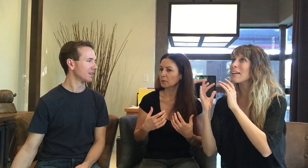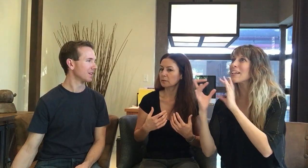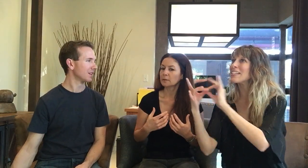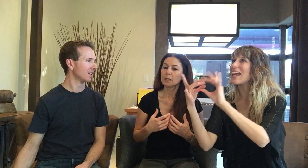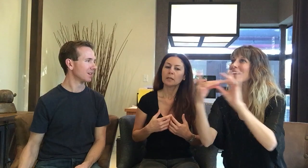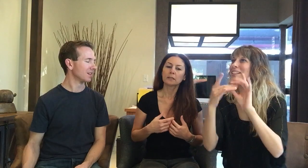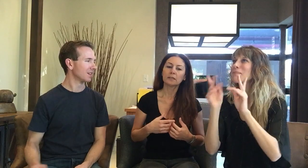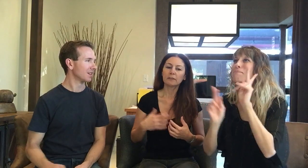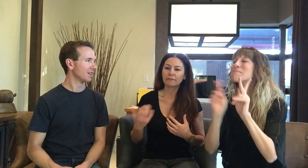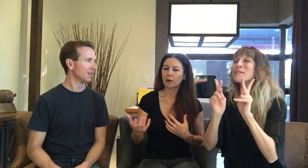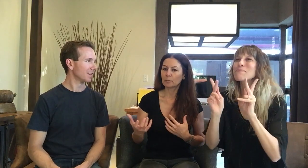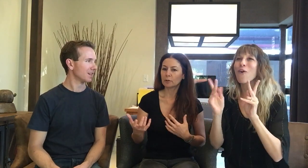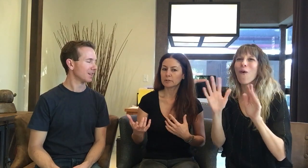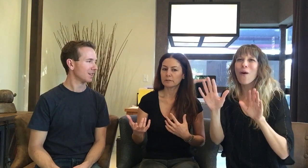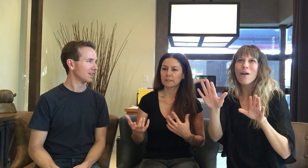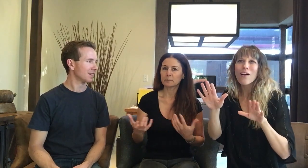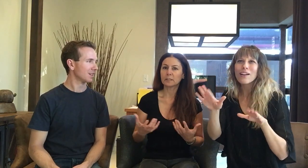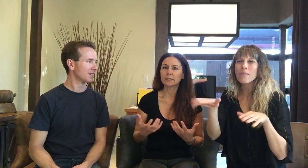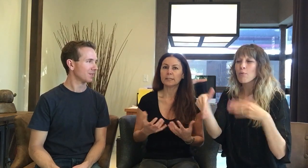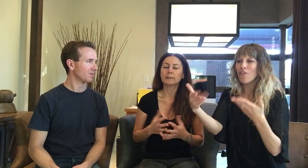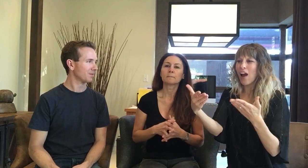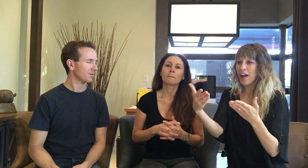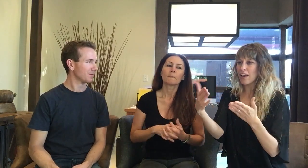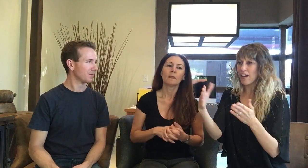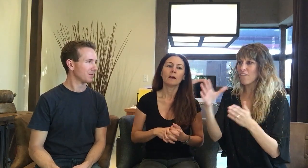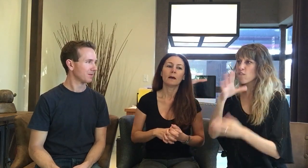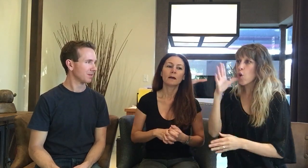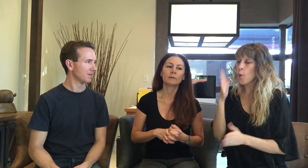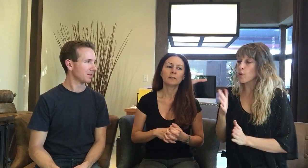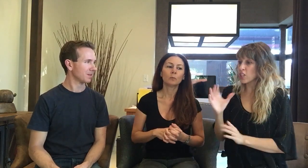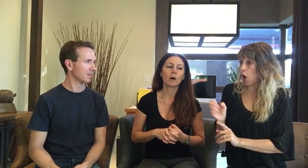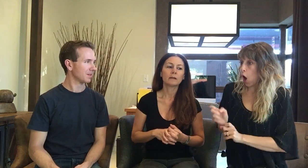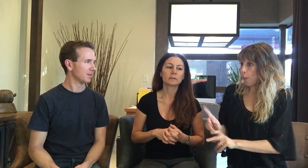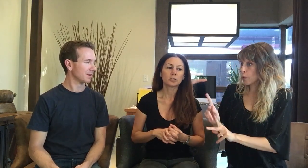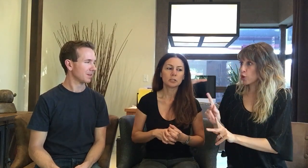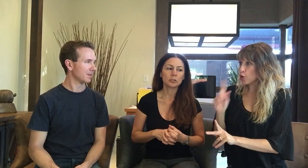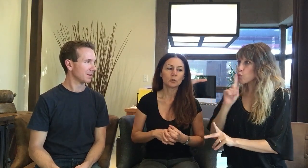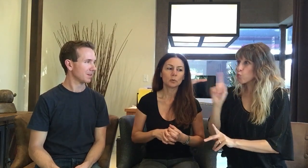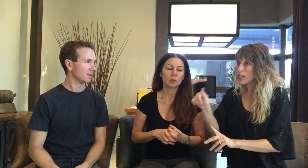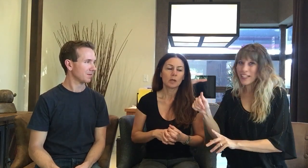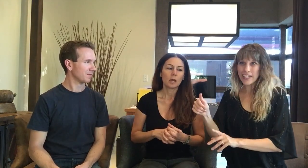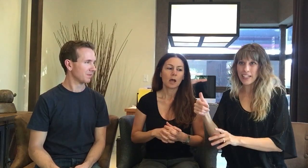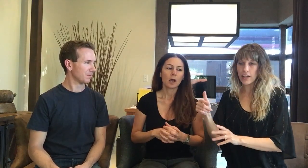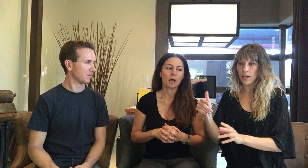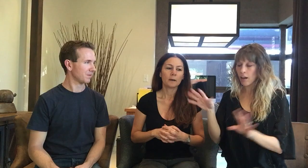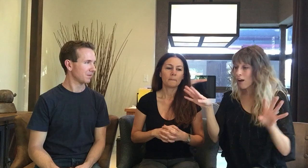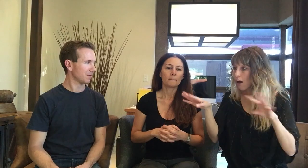people, giving farmers visibility. I really want to